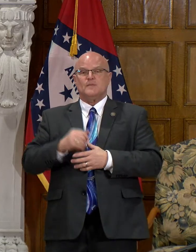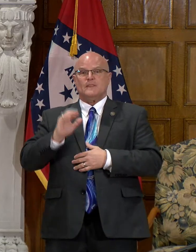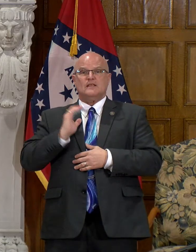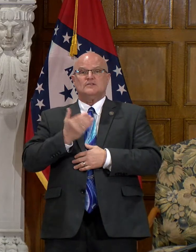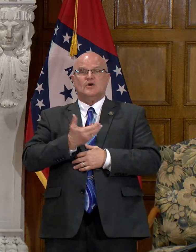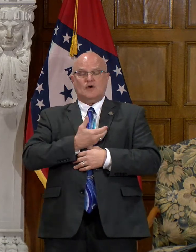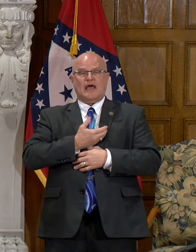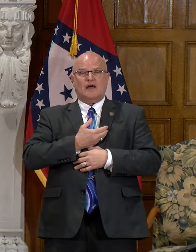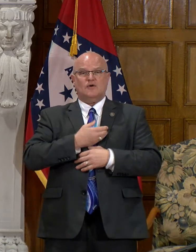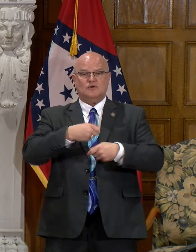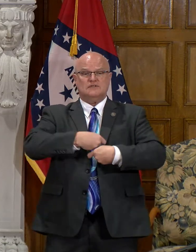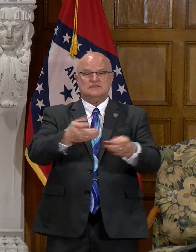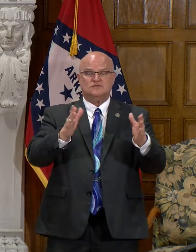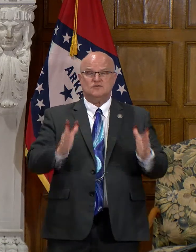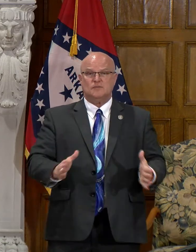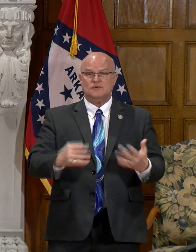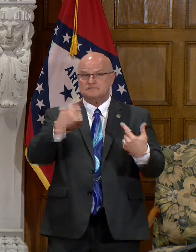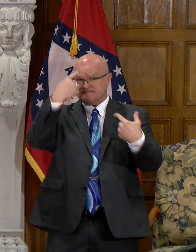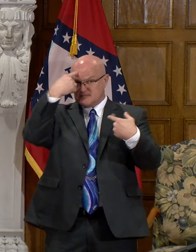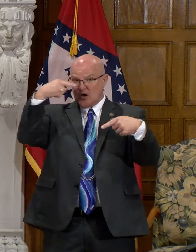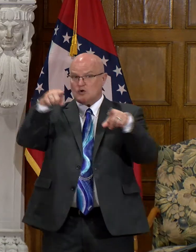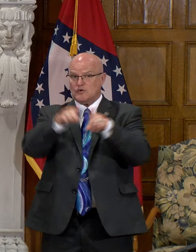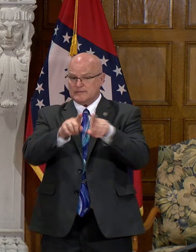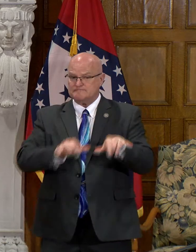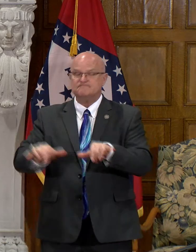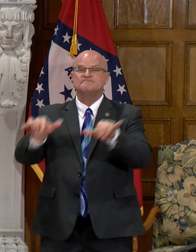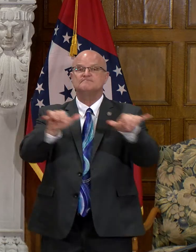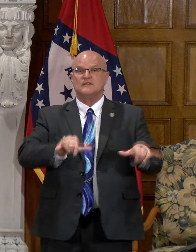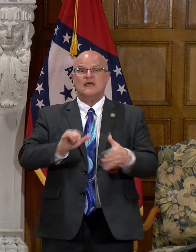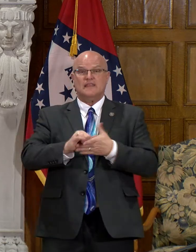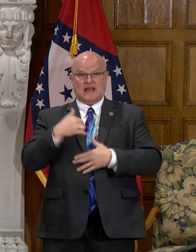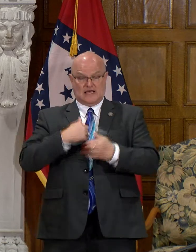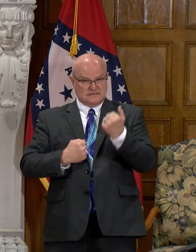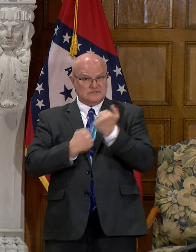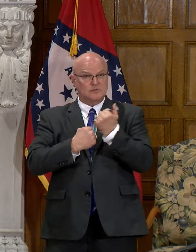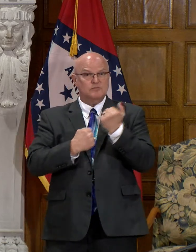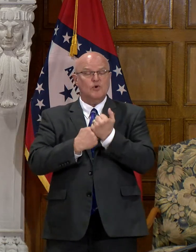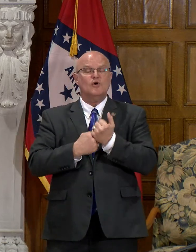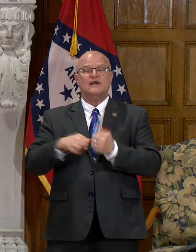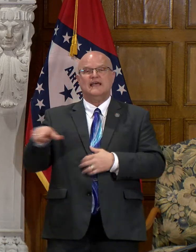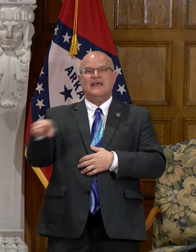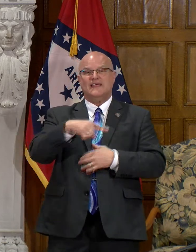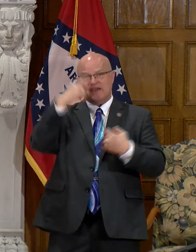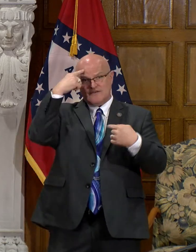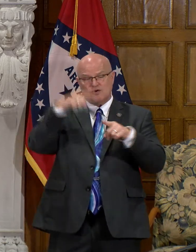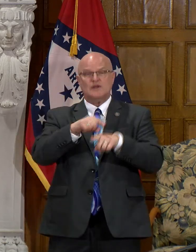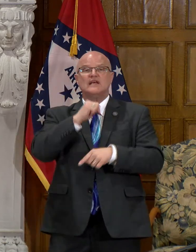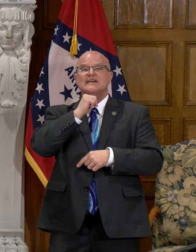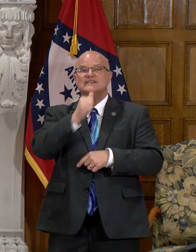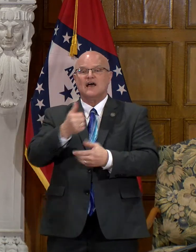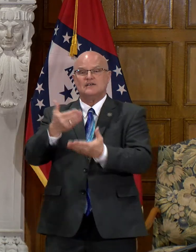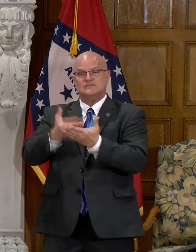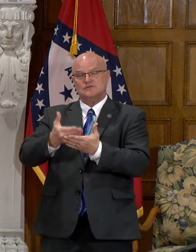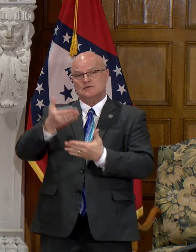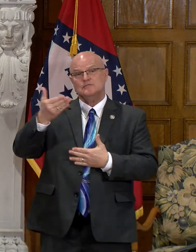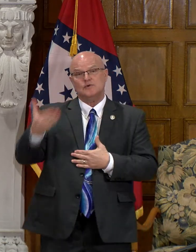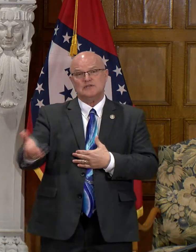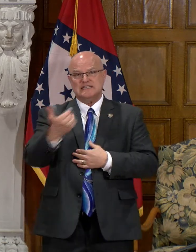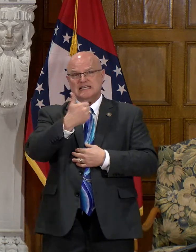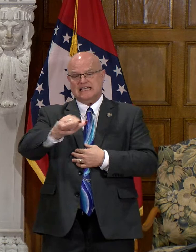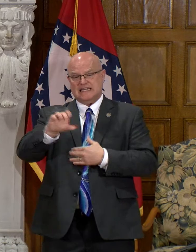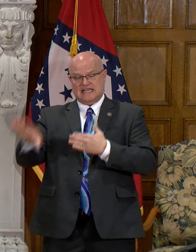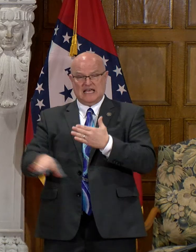our distributors have reached an agreement that I support, in which they've agreed not to acquire